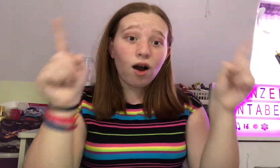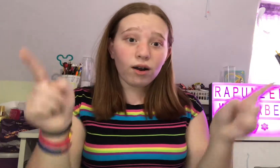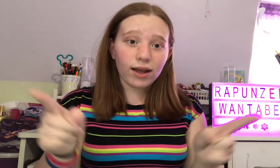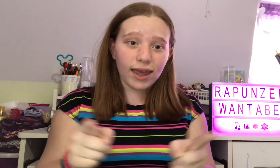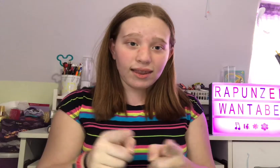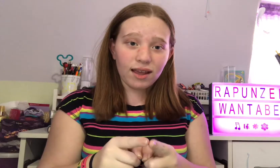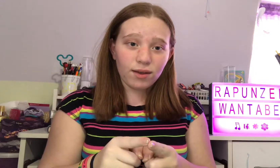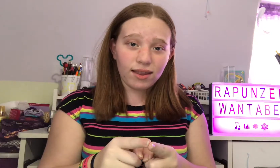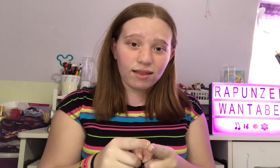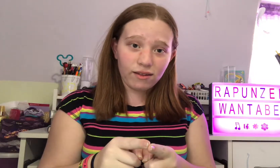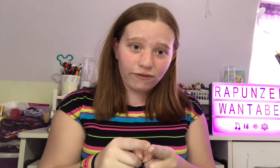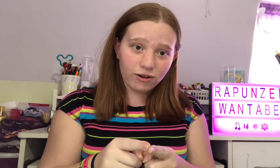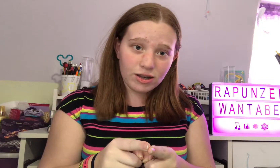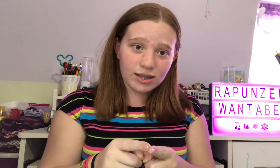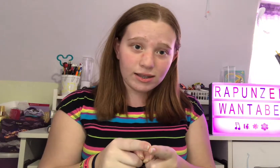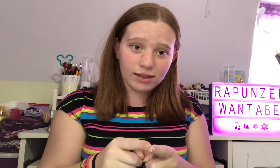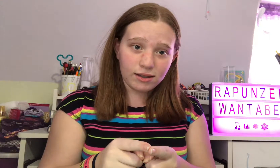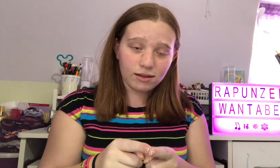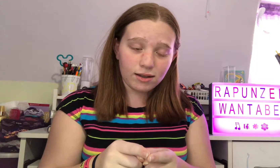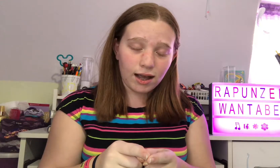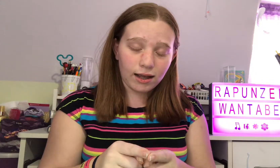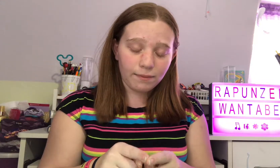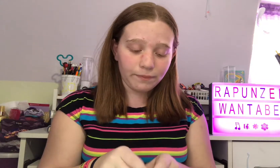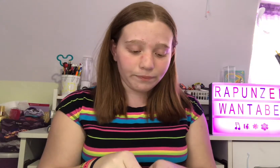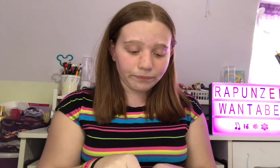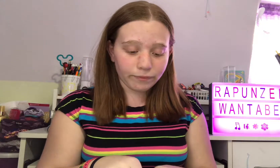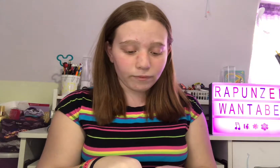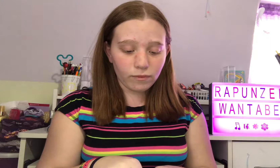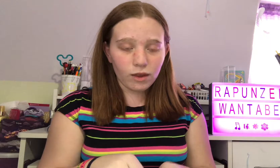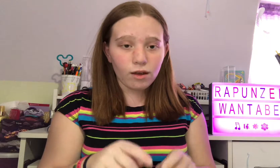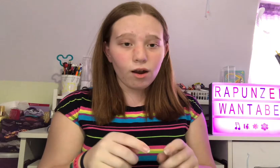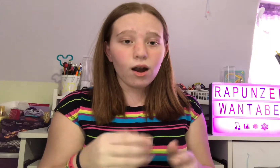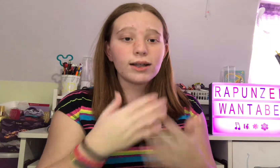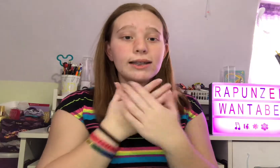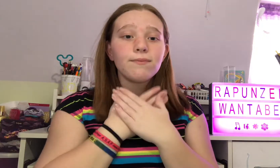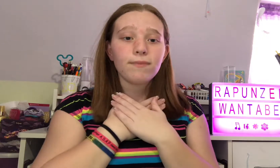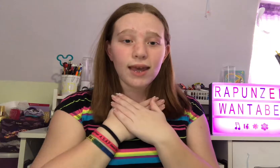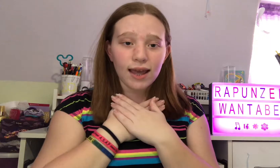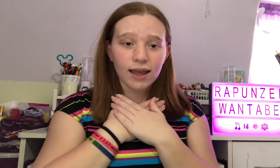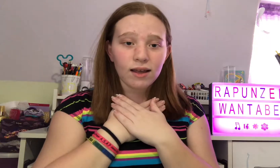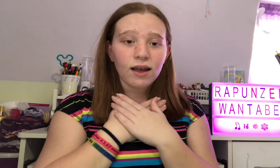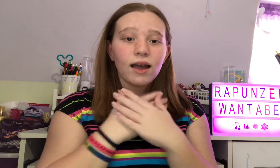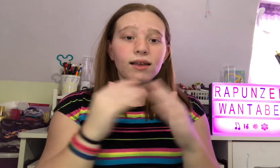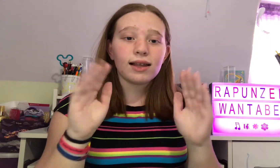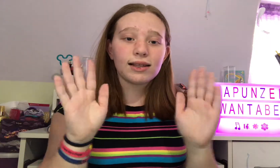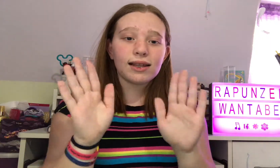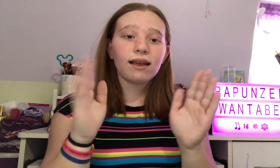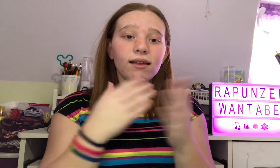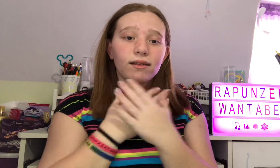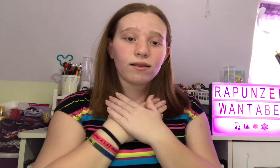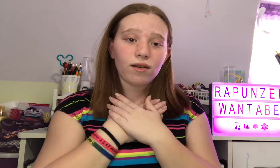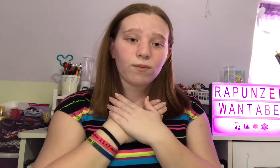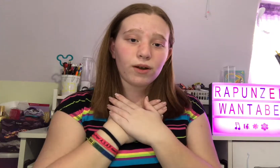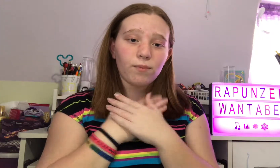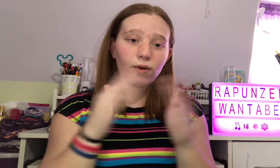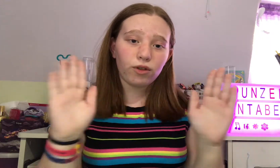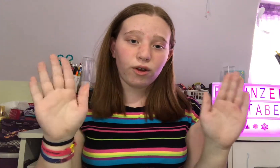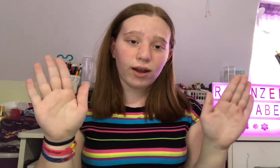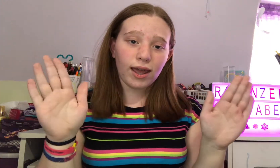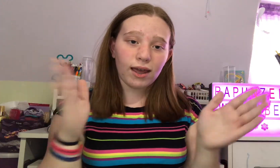heart again like we did in the first time. Your heart to me. Instead, you put both of your